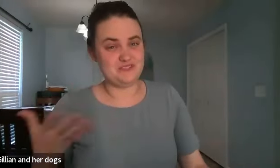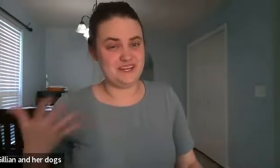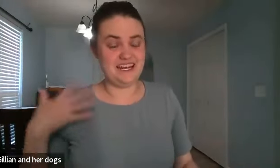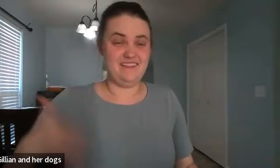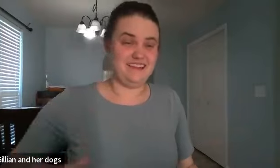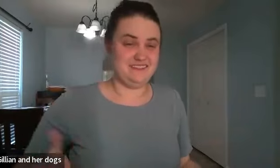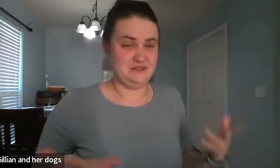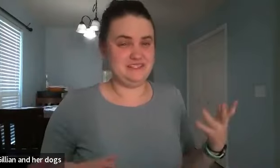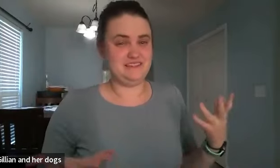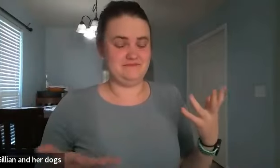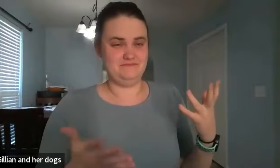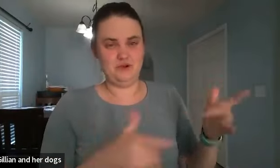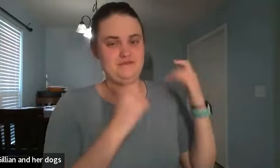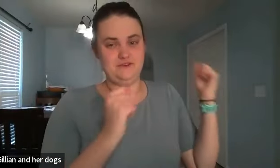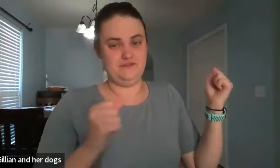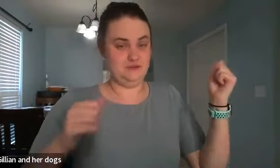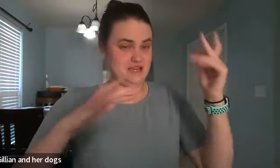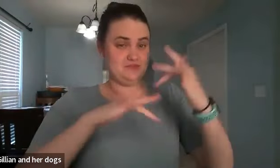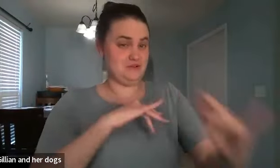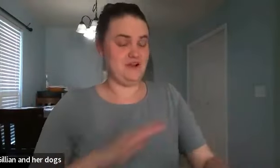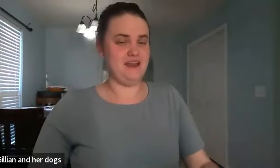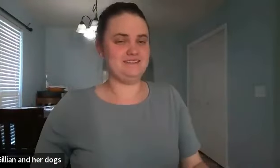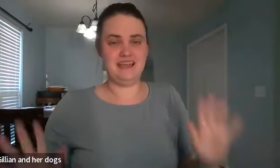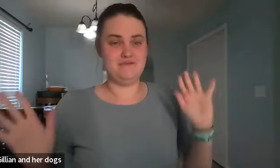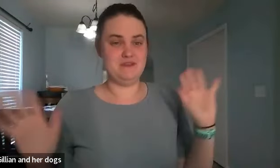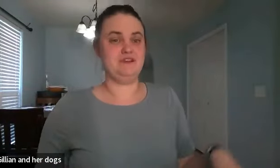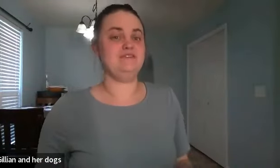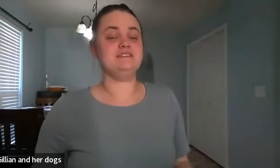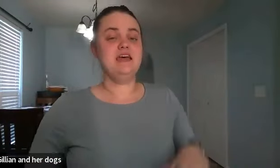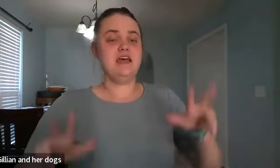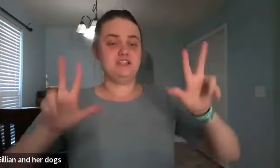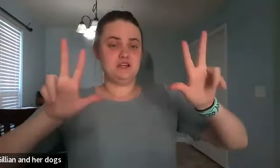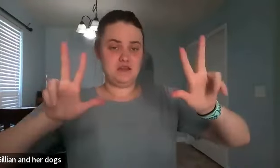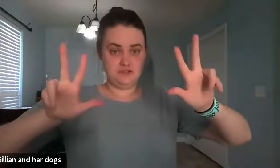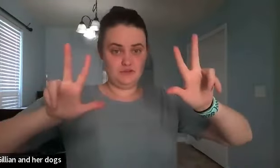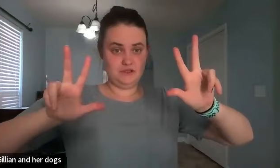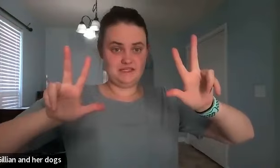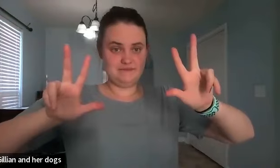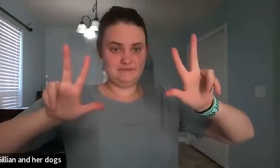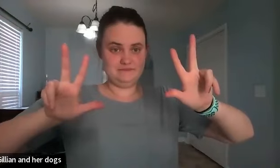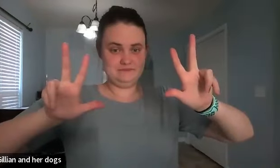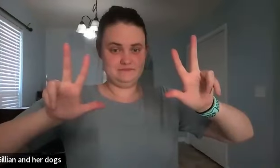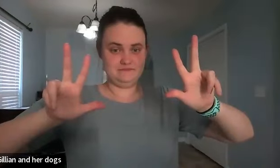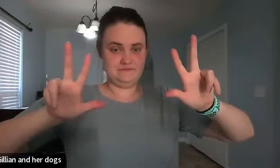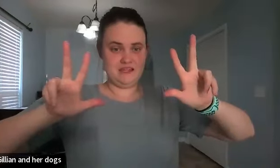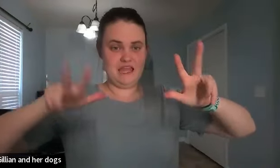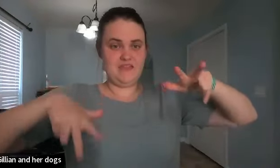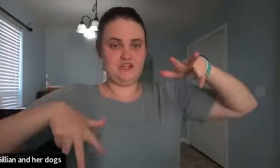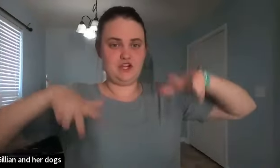funny, and I learned it one of the few times early on, and I was like, I'll never forget this. Is you're gonna have 2 3s, and then you're gonna